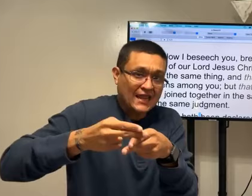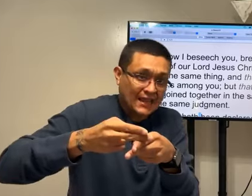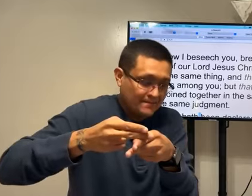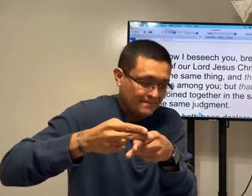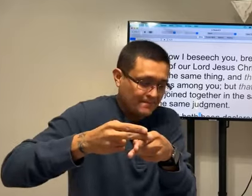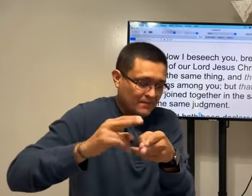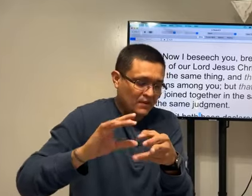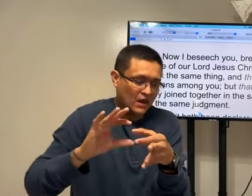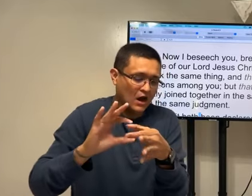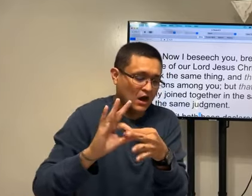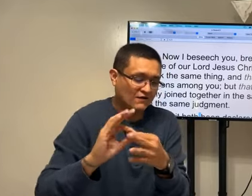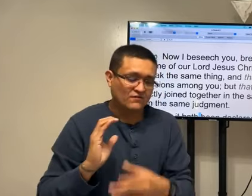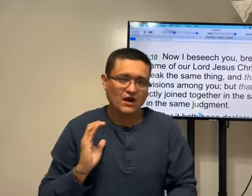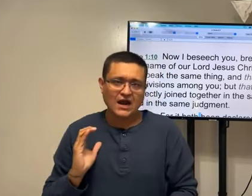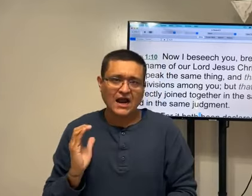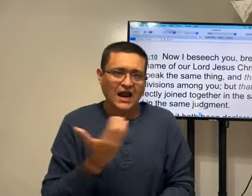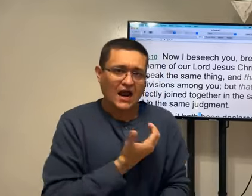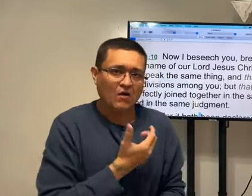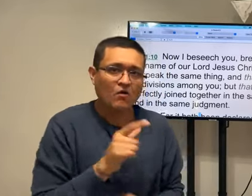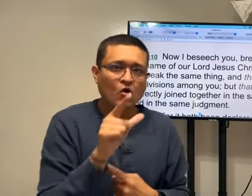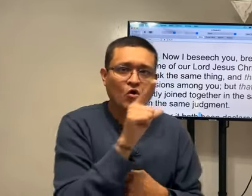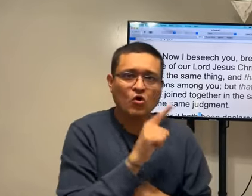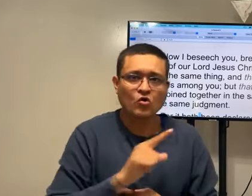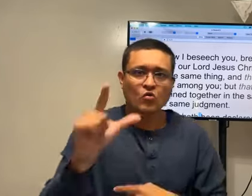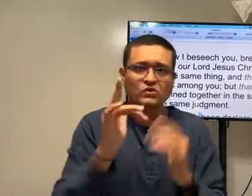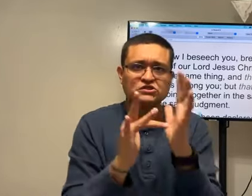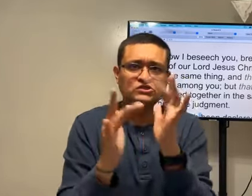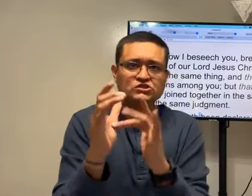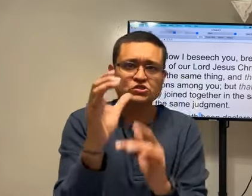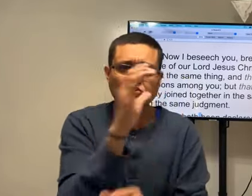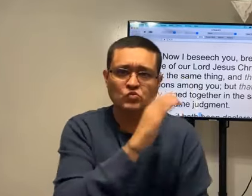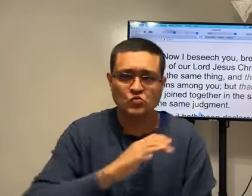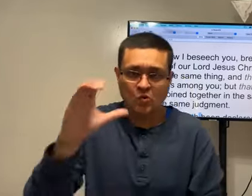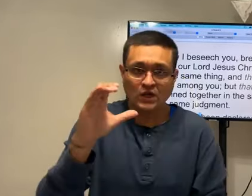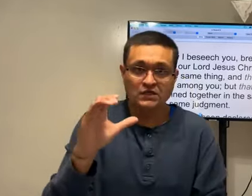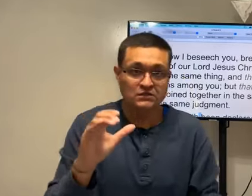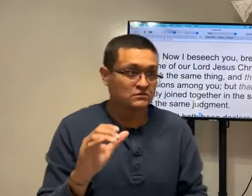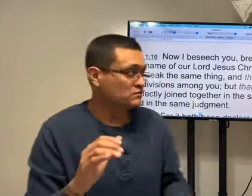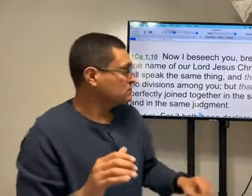by the name of our Lord Jesus Christ.